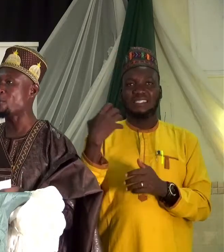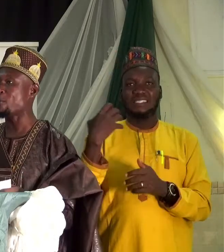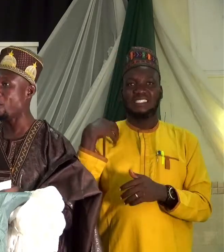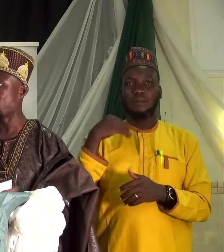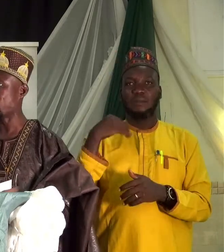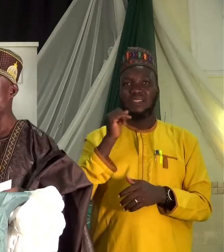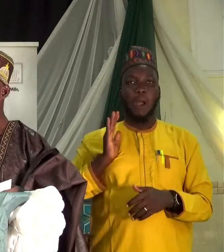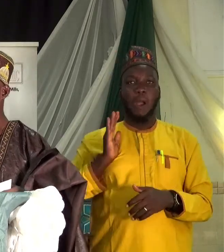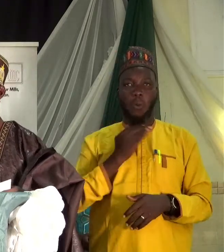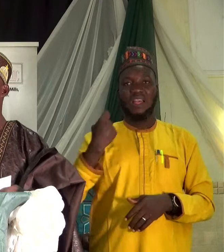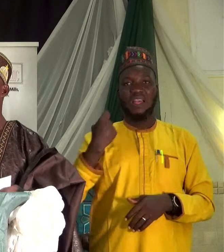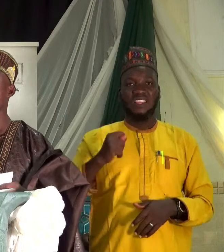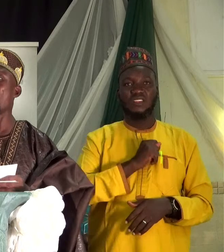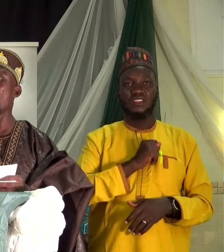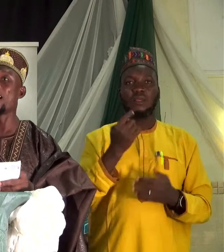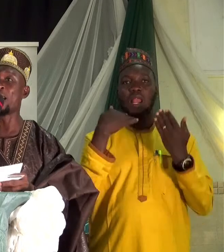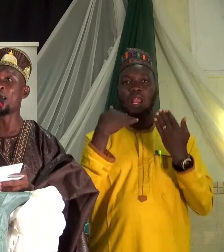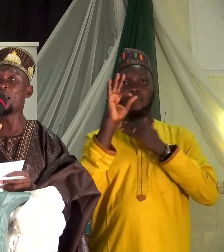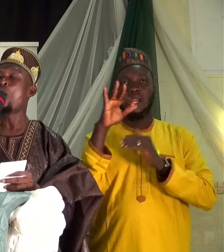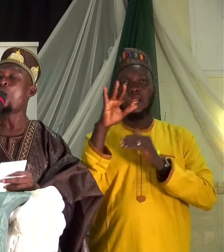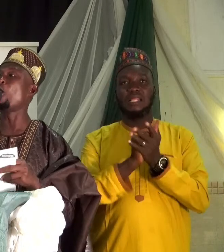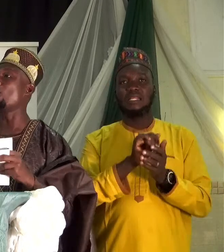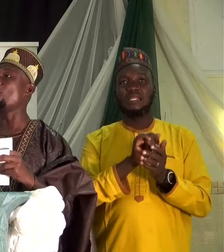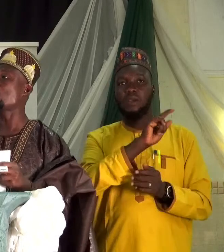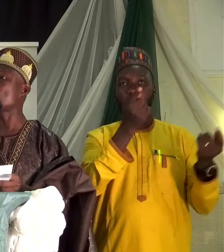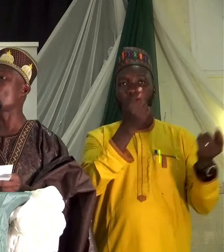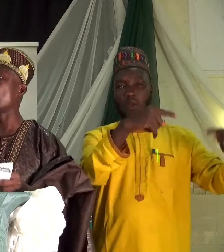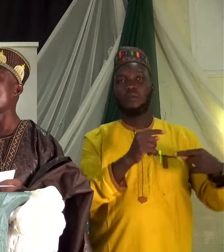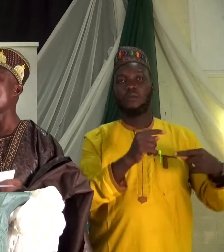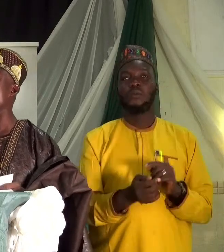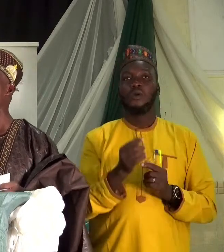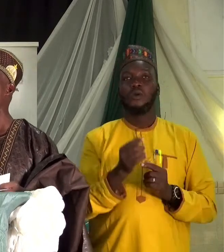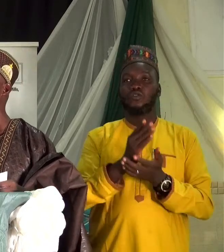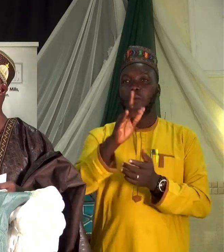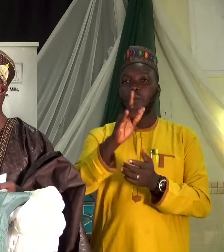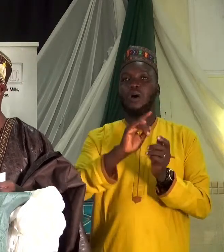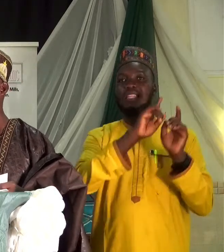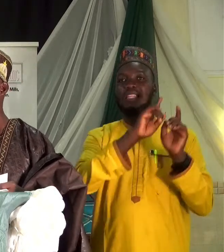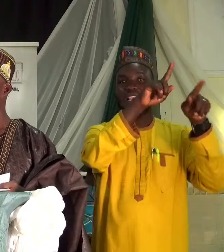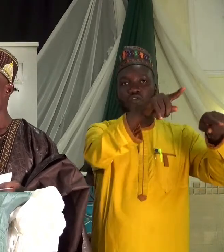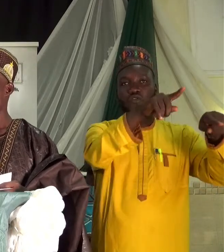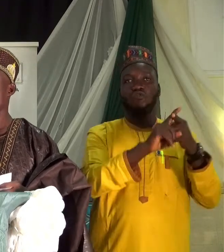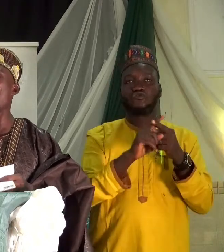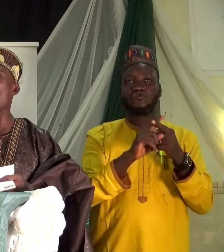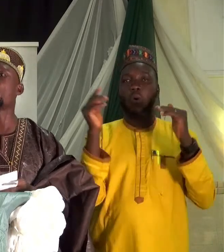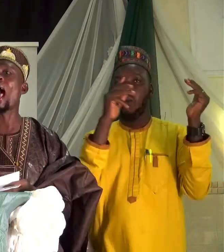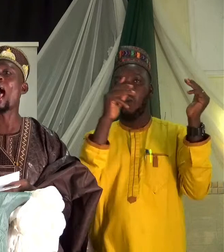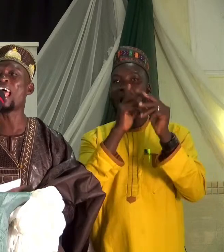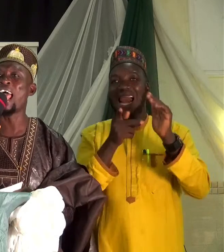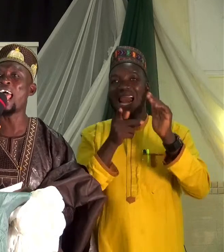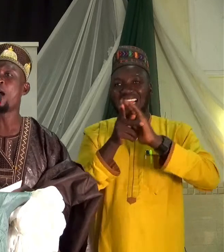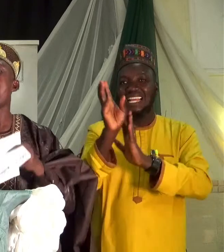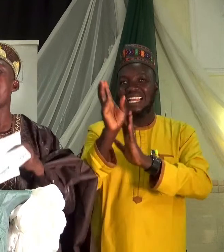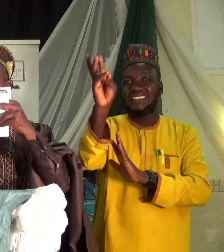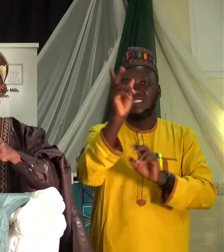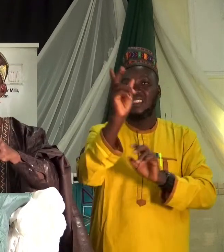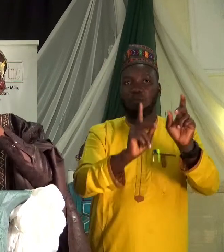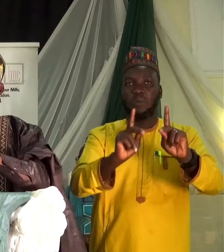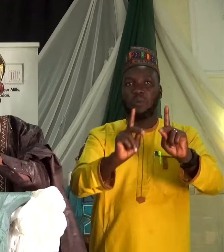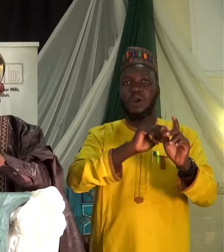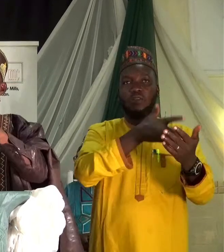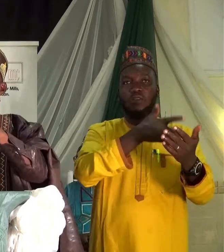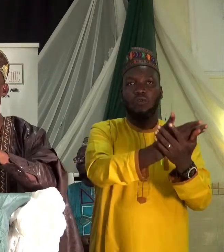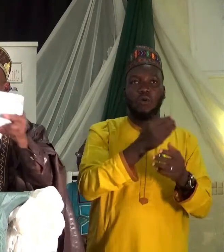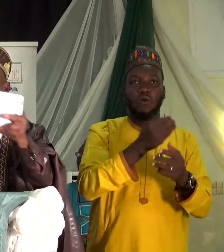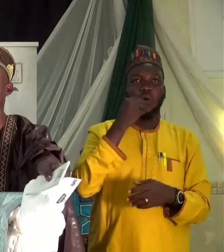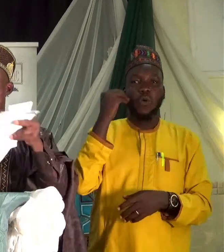sing. Ah, tori pe eyan kan ni Olorun lo soju ogun o pe eyan mefa. Mhm. Nda to wa dele o wa te